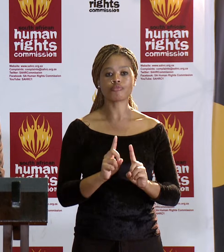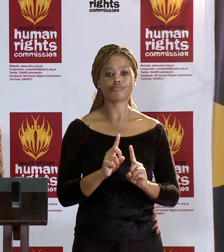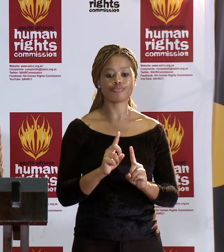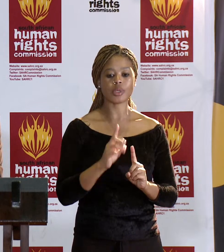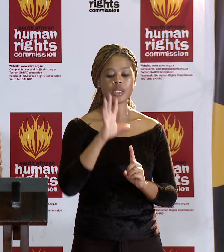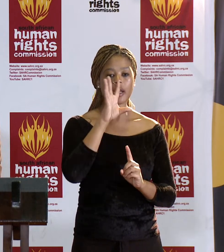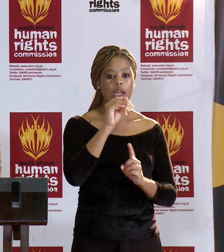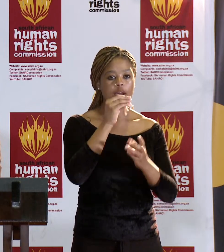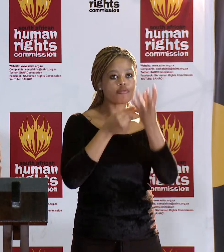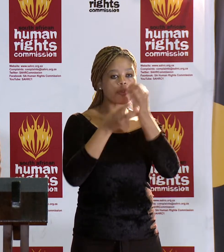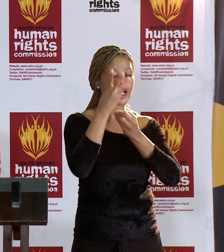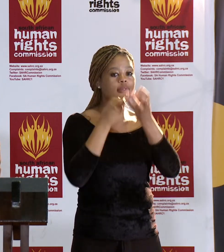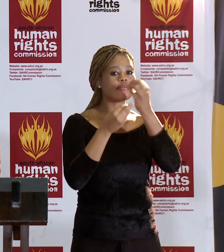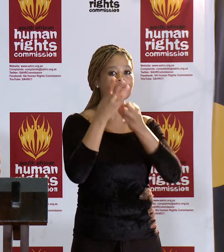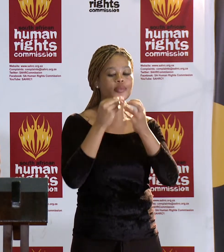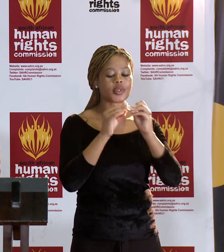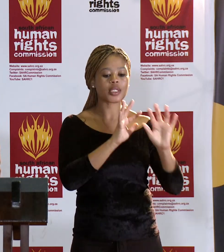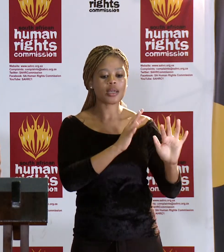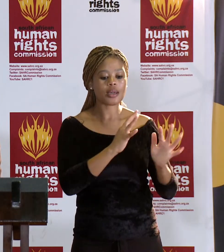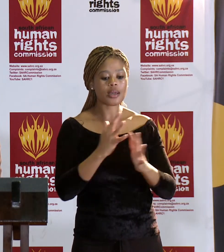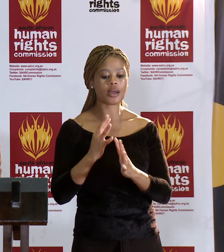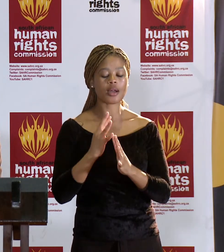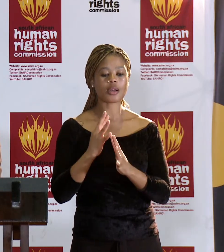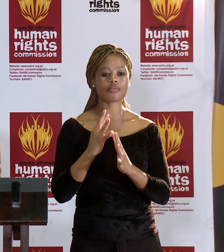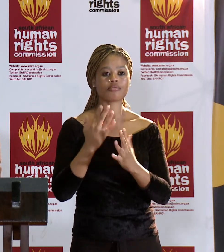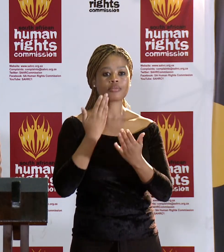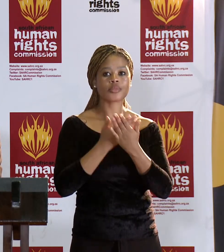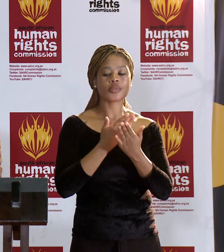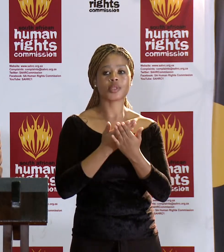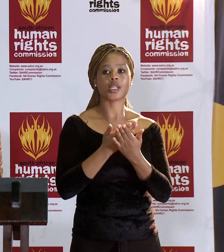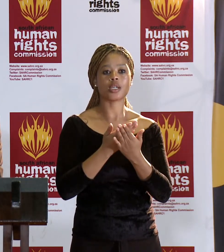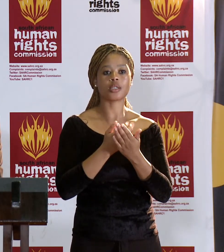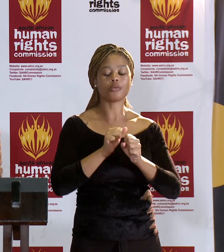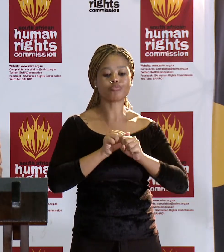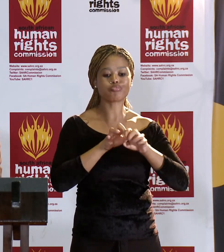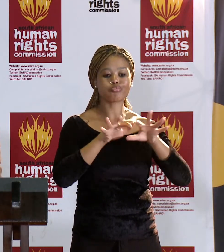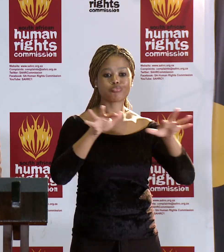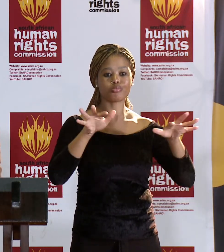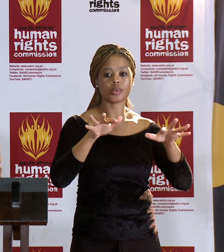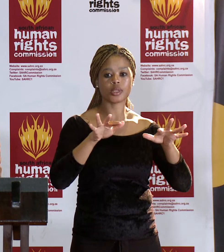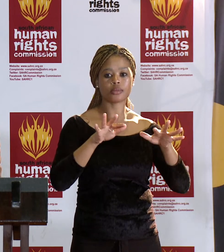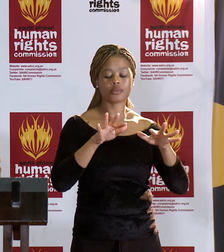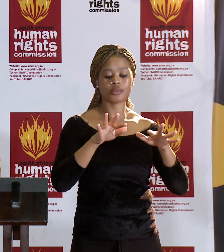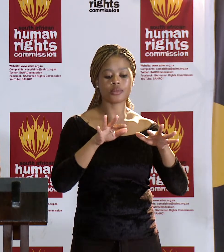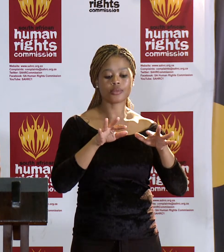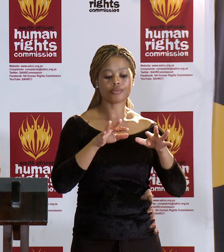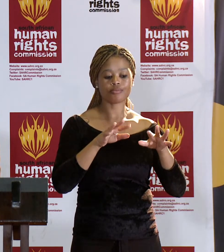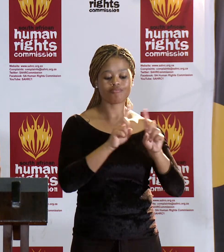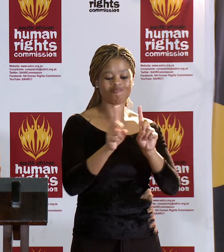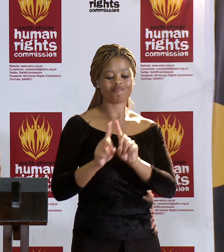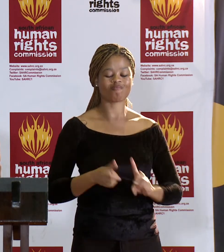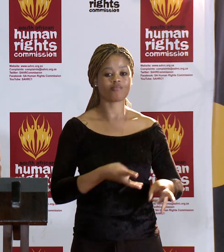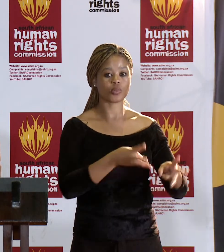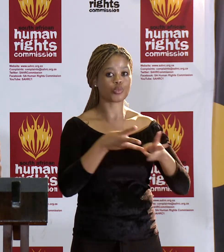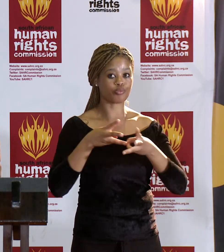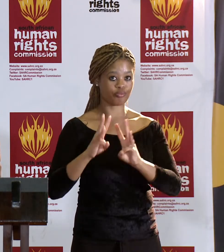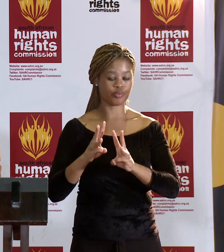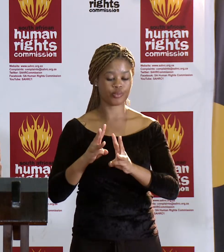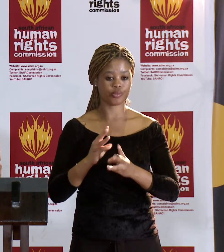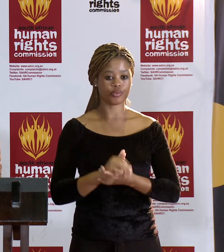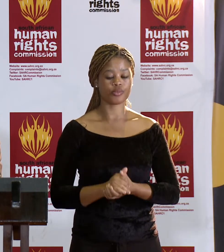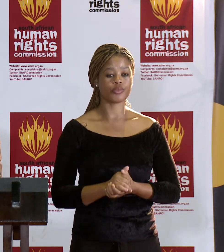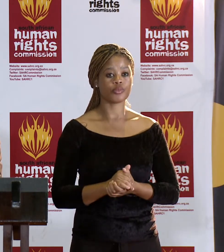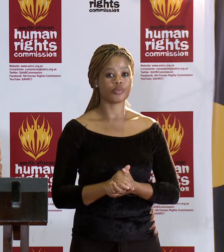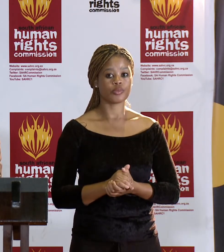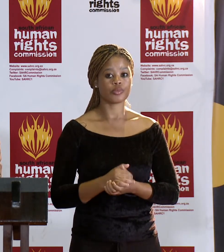if disinformation, bias, and harm are allowed to spread in unencumbered ways. We are thus